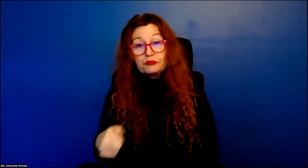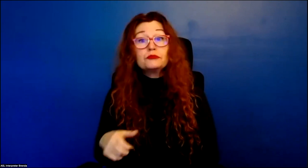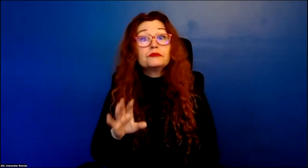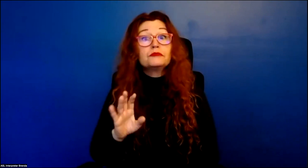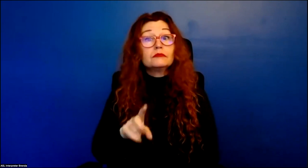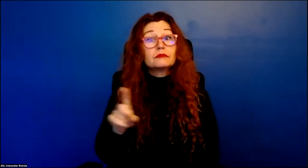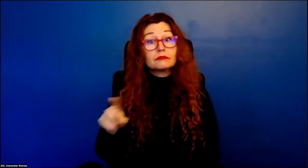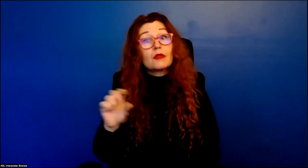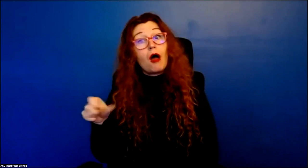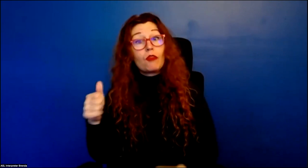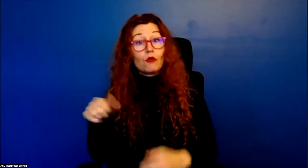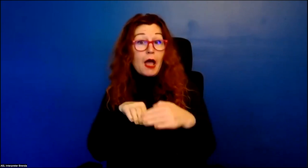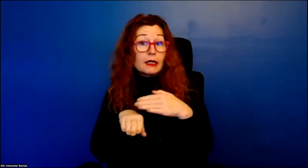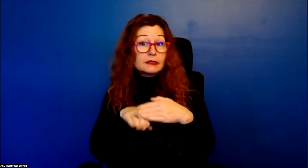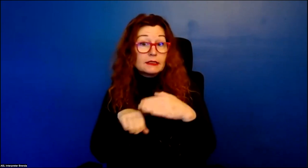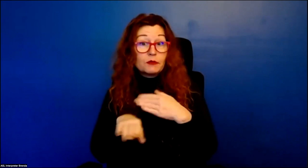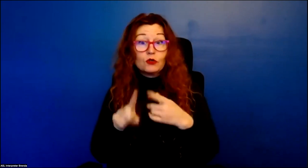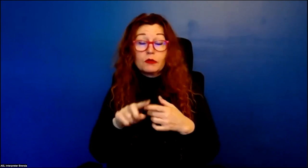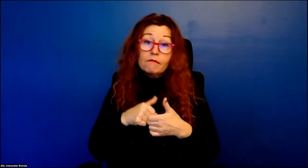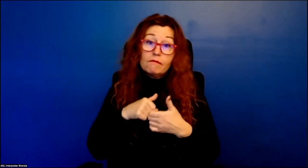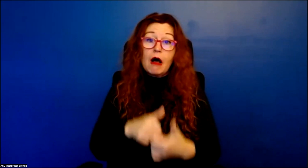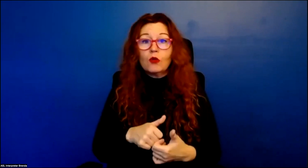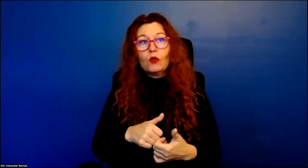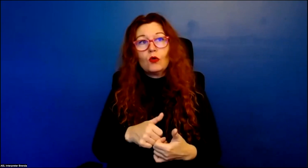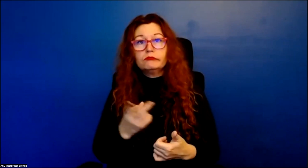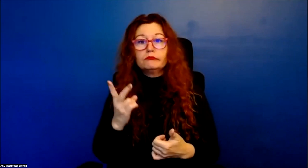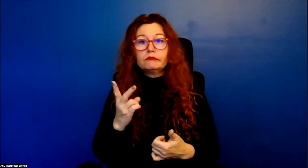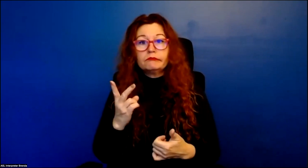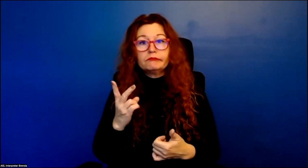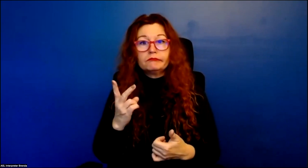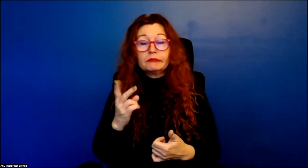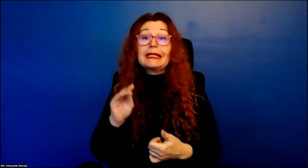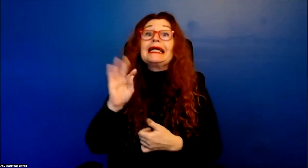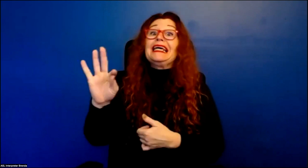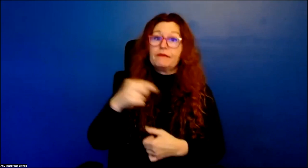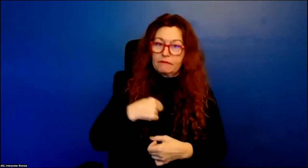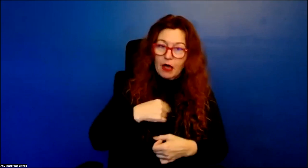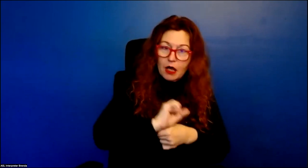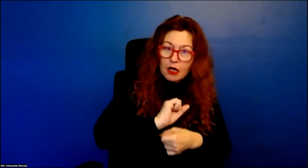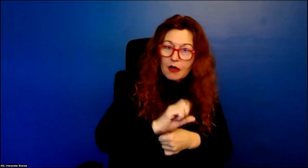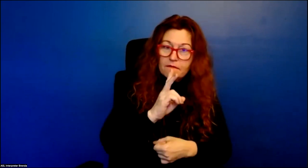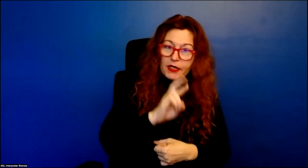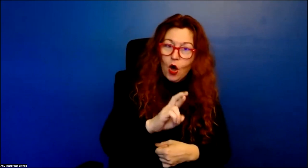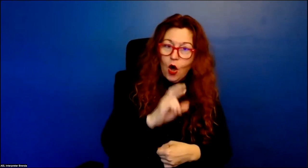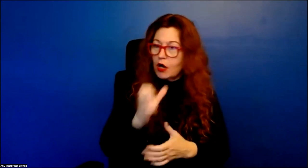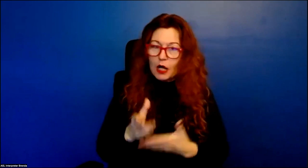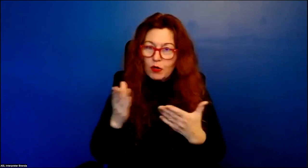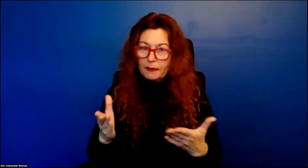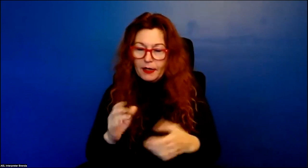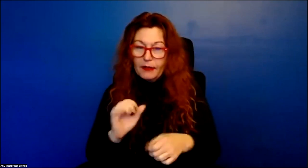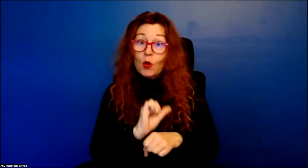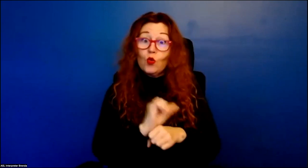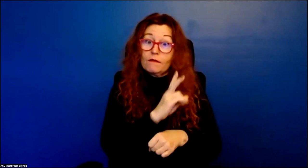that if I was like a vocational rehabilitation expert, I might not recommend, but I use the live captionings more than